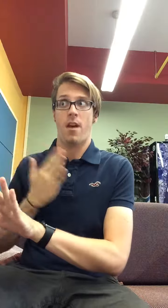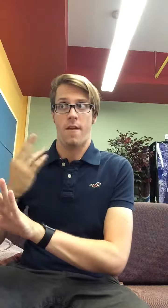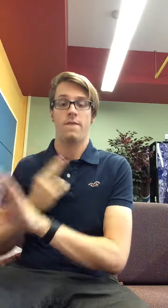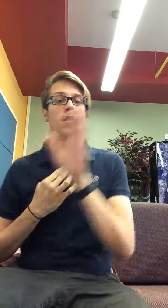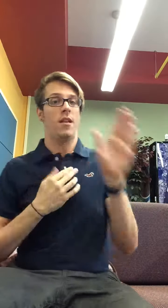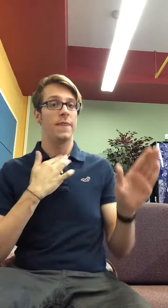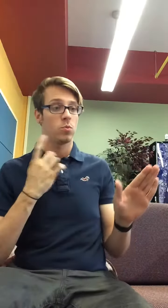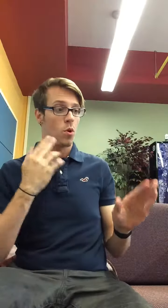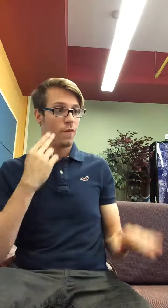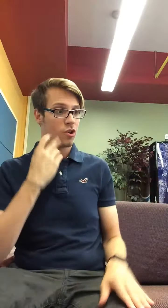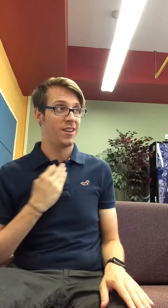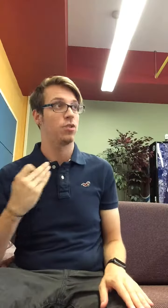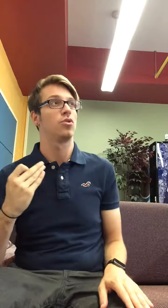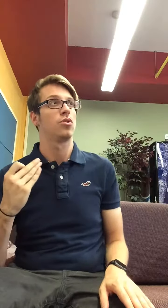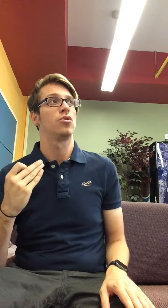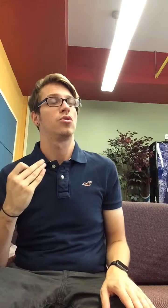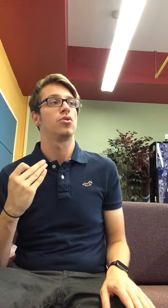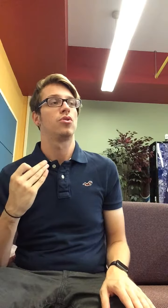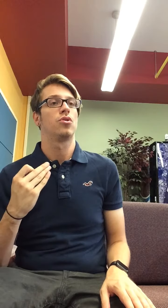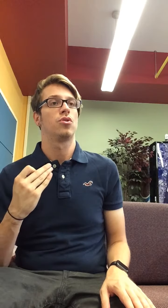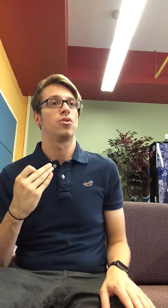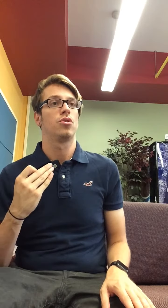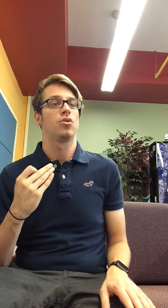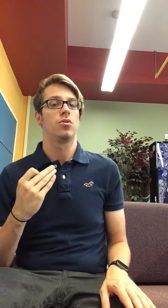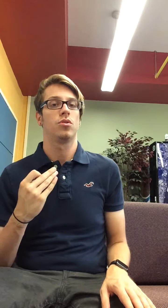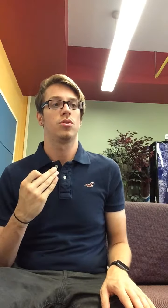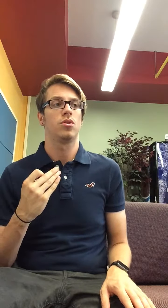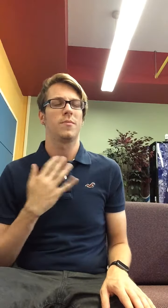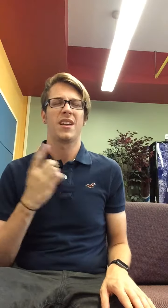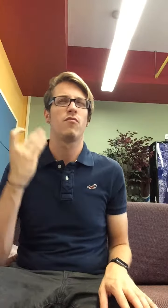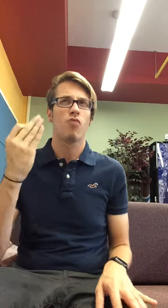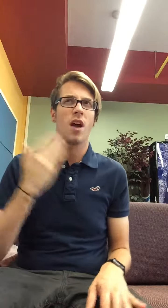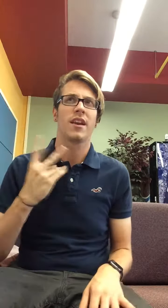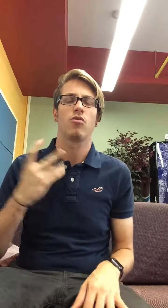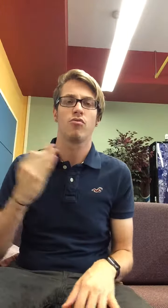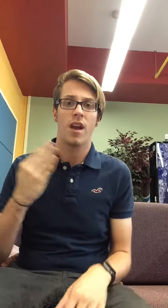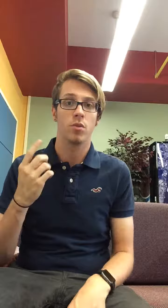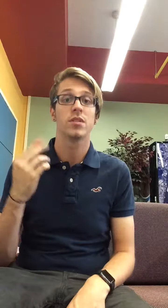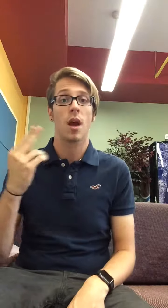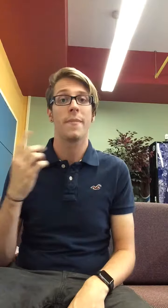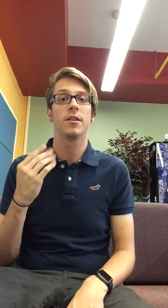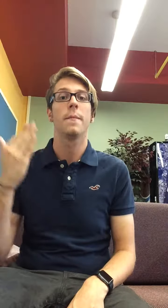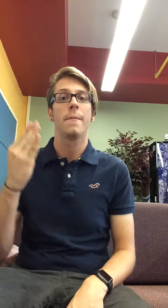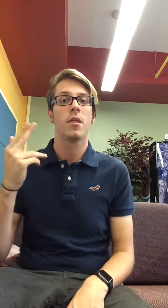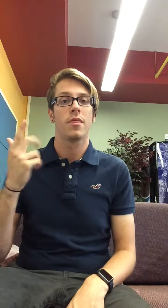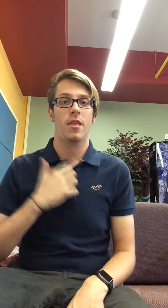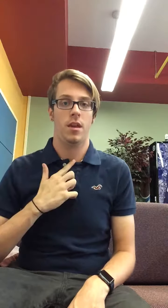one over here, that I'm kind of writing around, this one is compounded monthly.